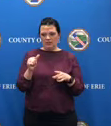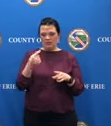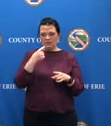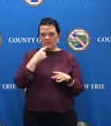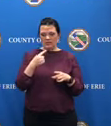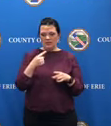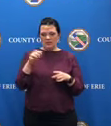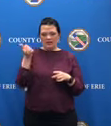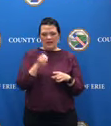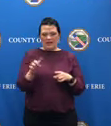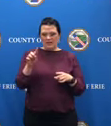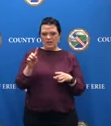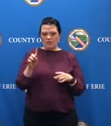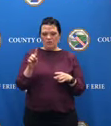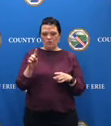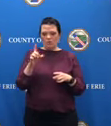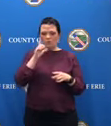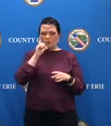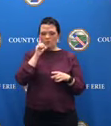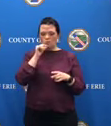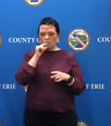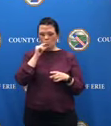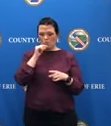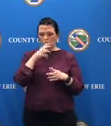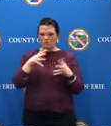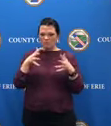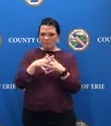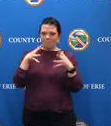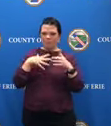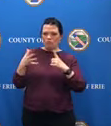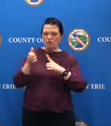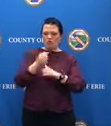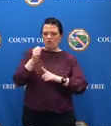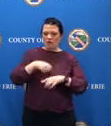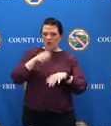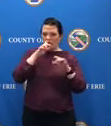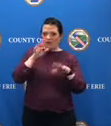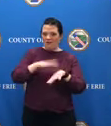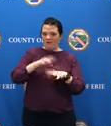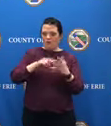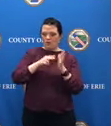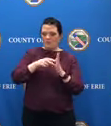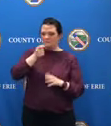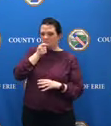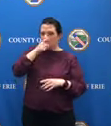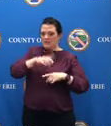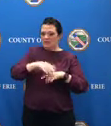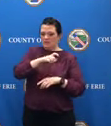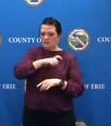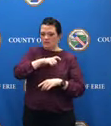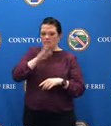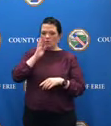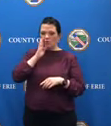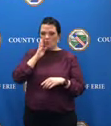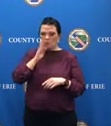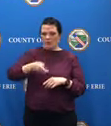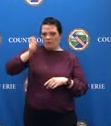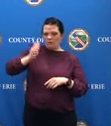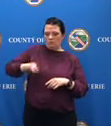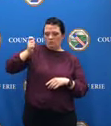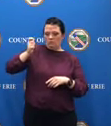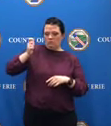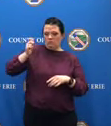that anyone who is caught intentionally spitting on a police officer, like you talked about earlier, is going to be prosecuted, but